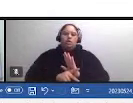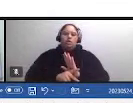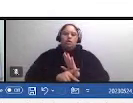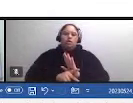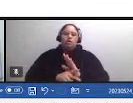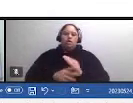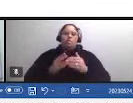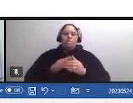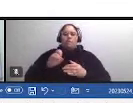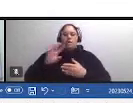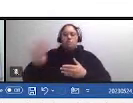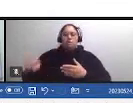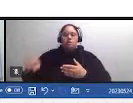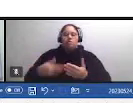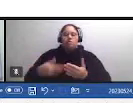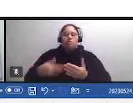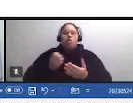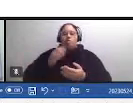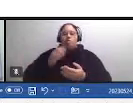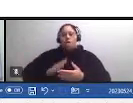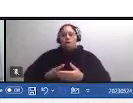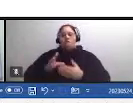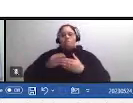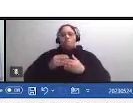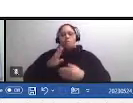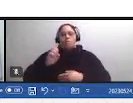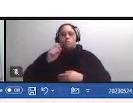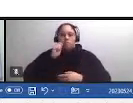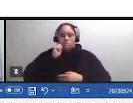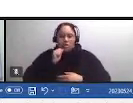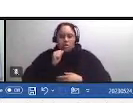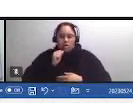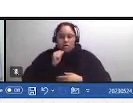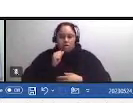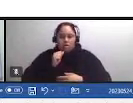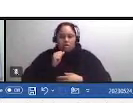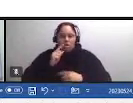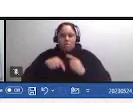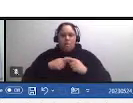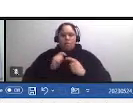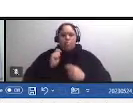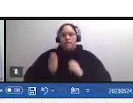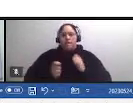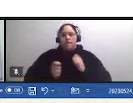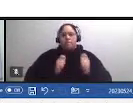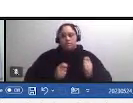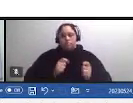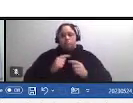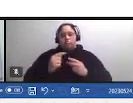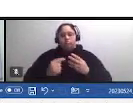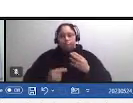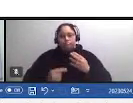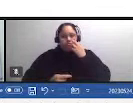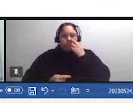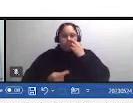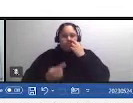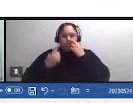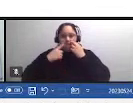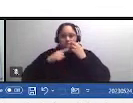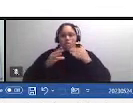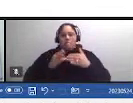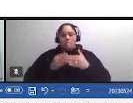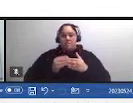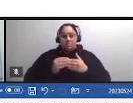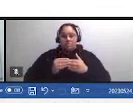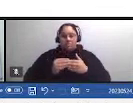Member Bartman brought up on behalf of Member Osman about the payments, etc., for the